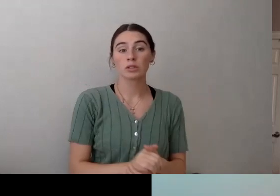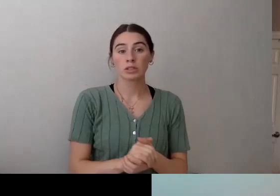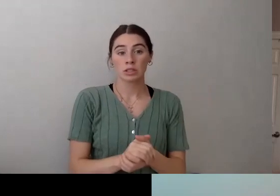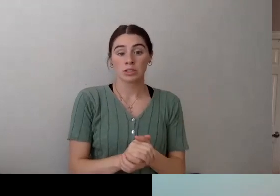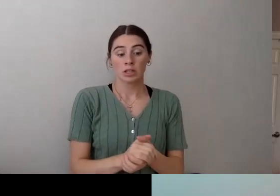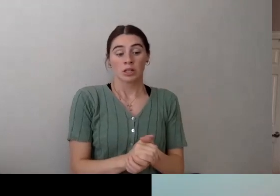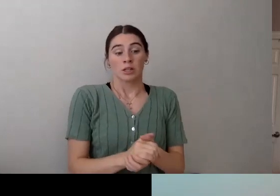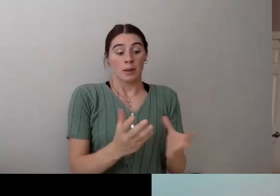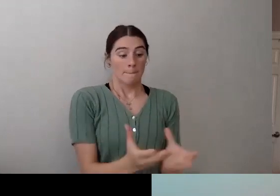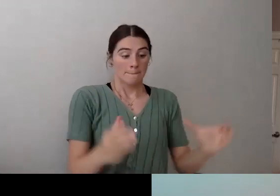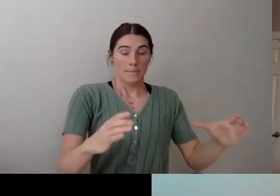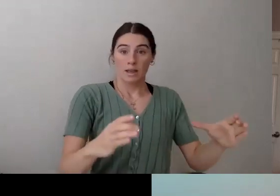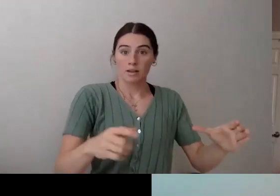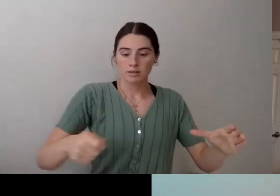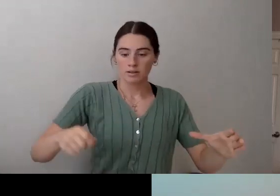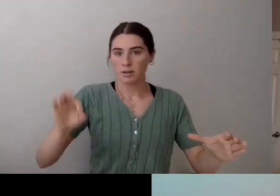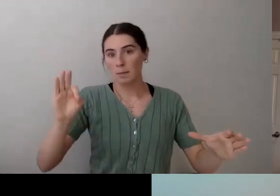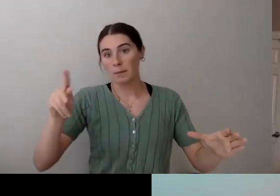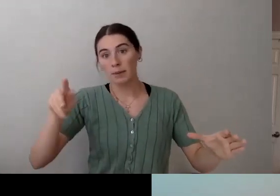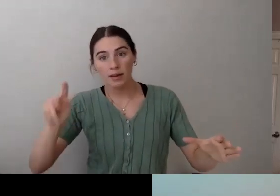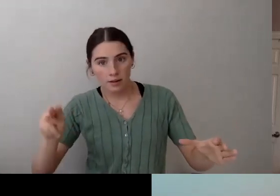amount of olive oil.